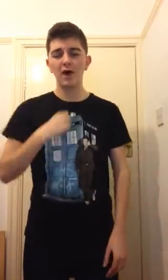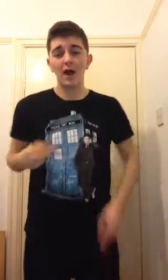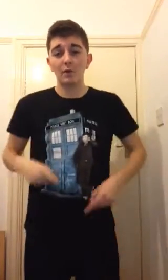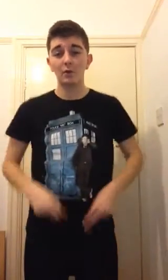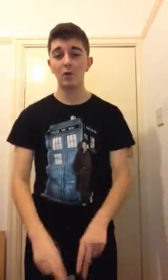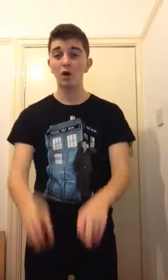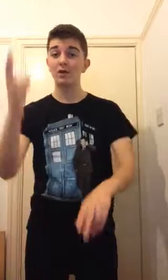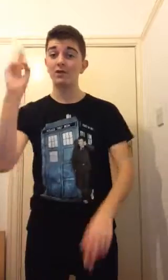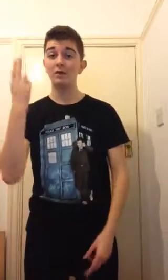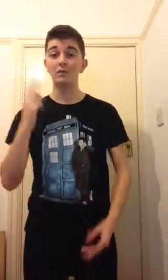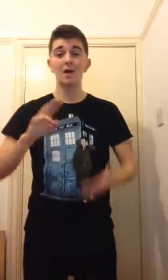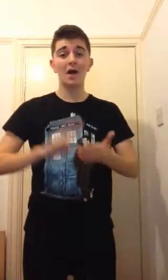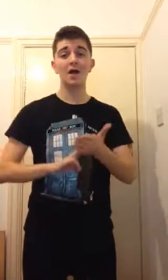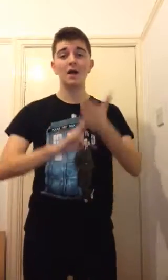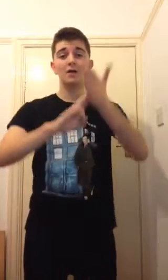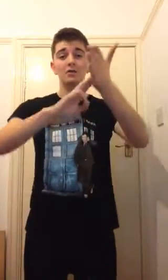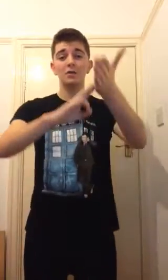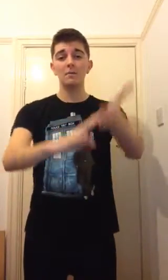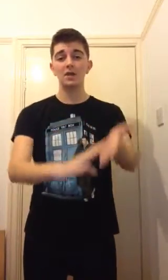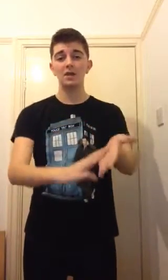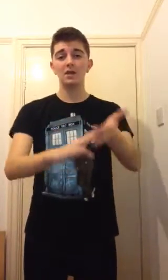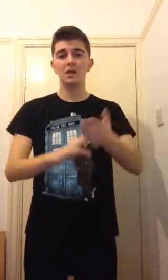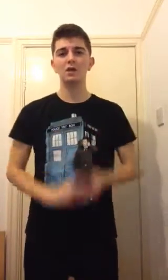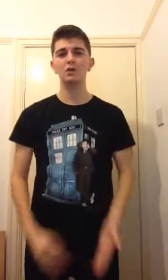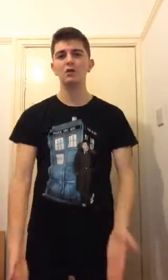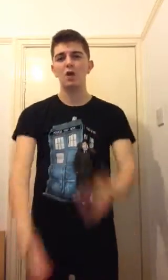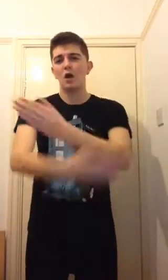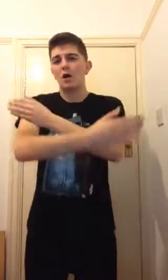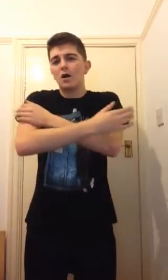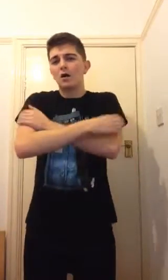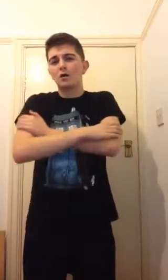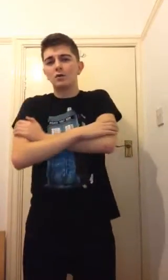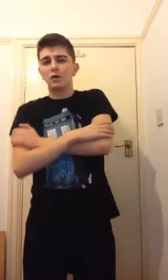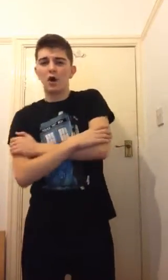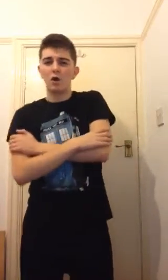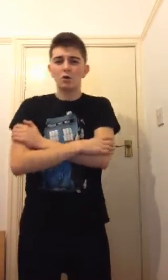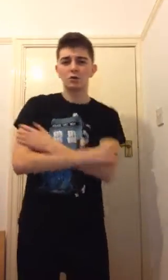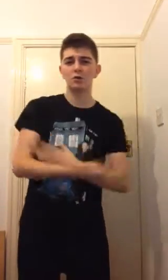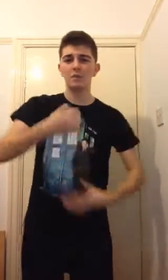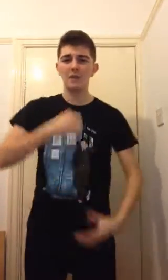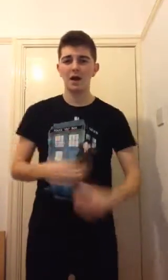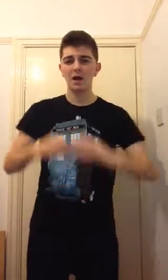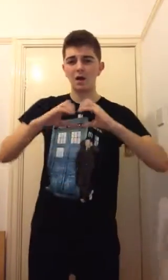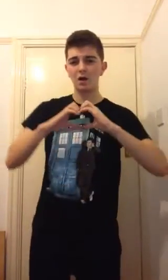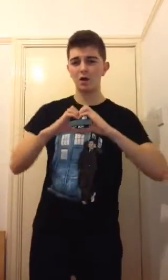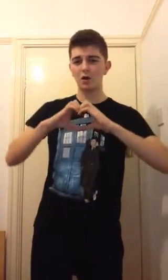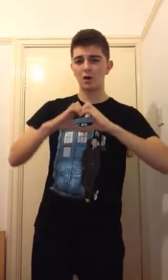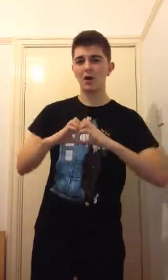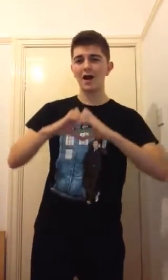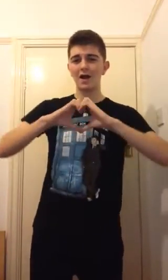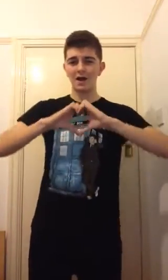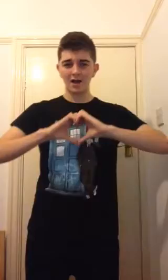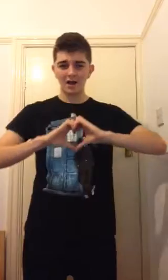I will walk a thousand miles. Be in your arms, holding my heart. Oh, I,